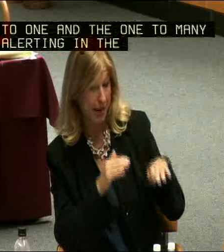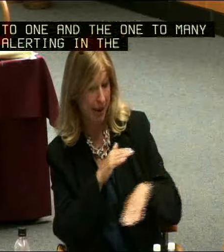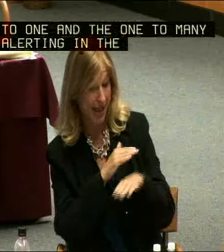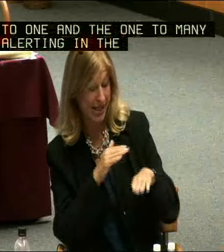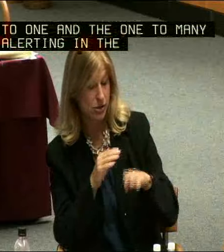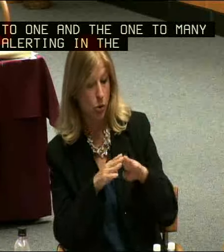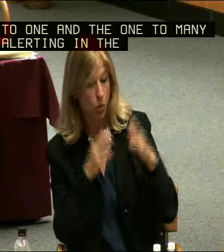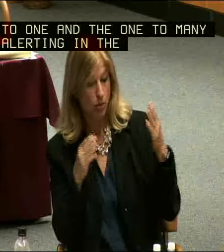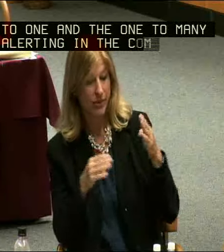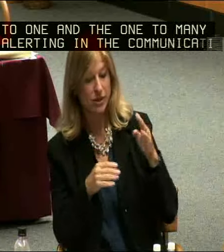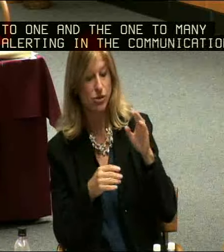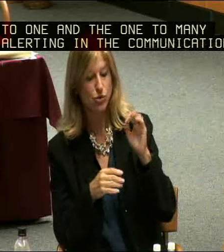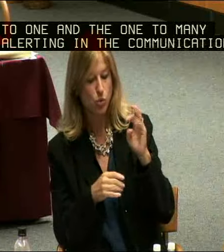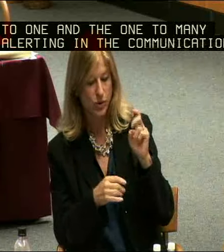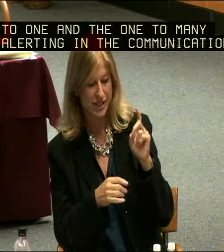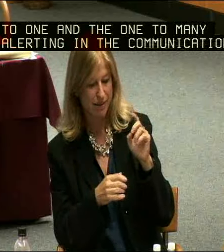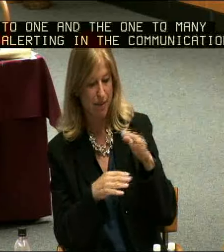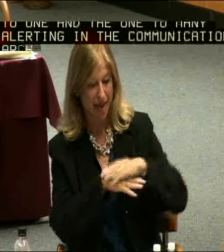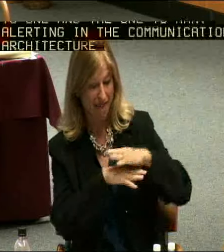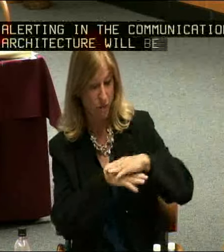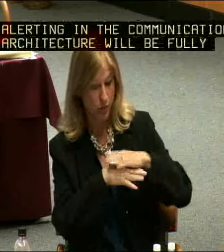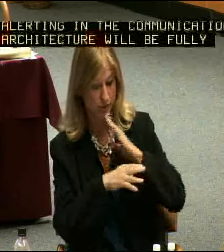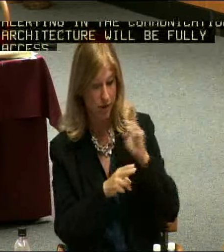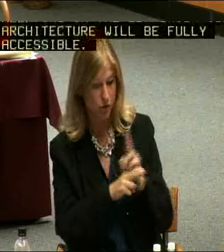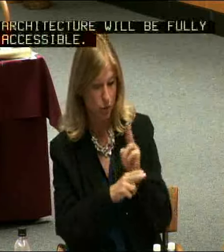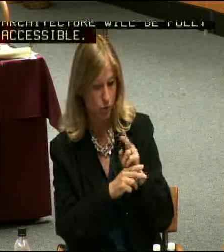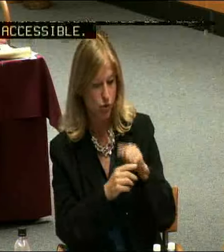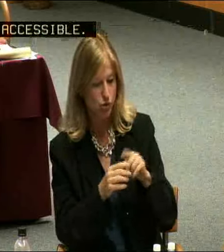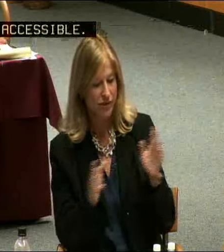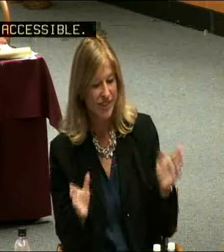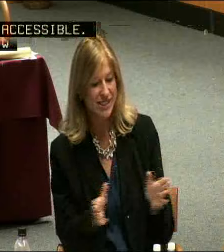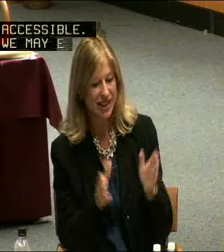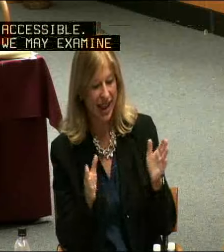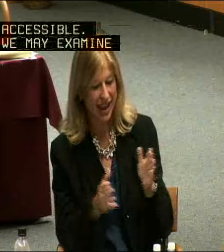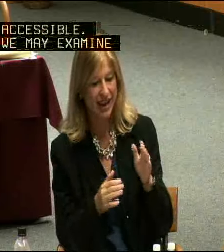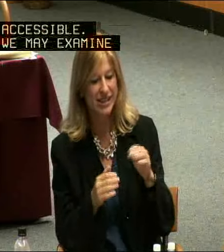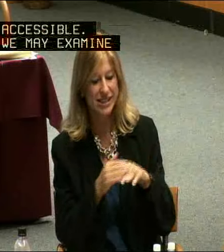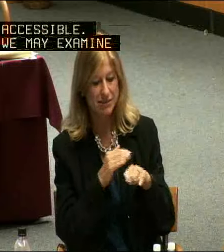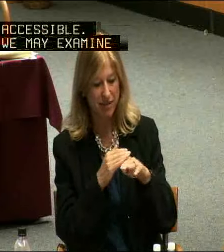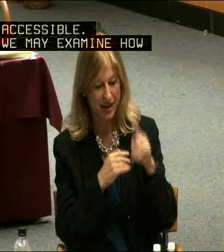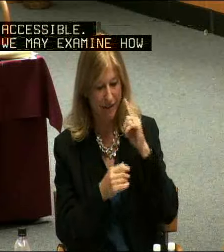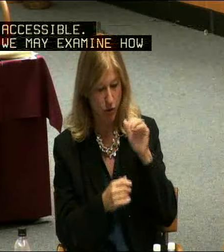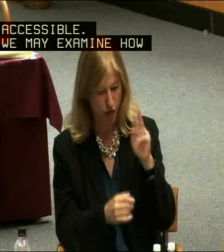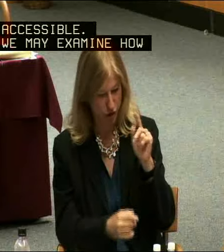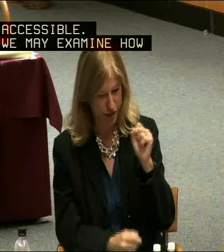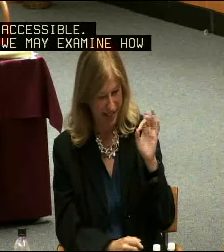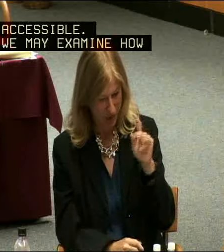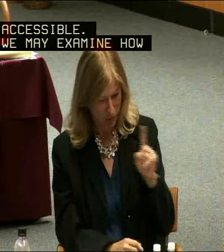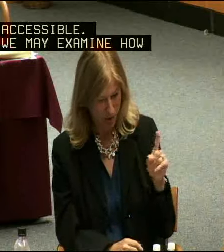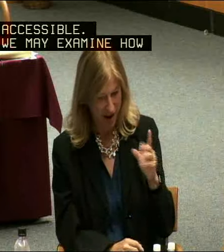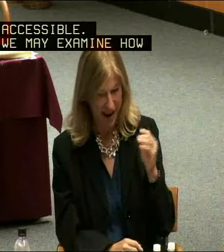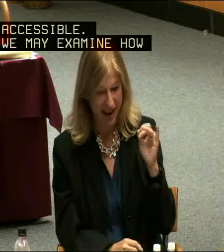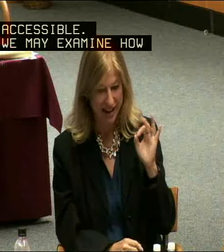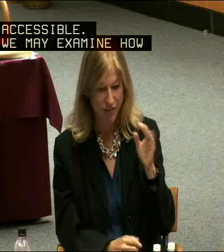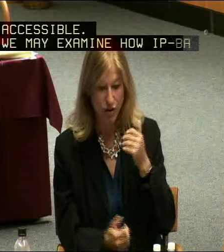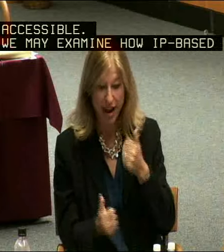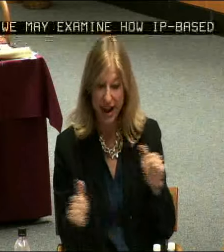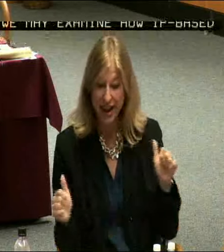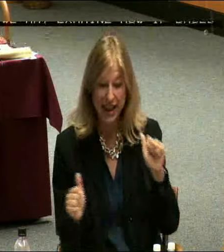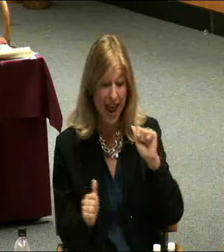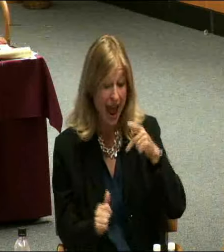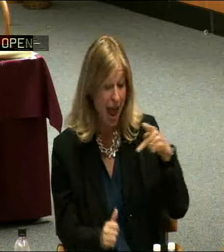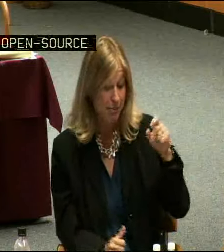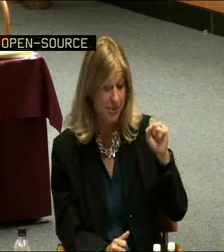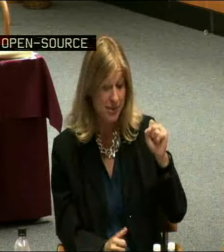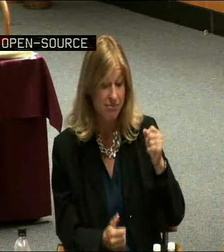We may examine how IP-based open-source platforms can be used to facilitate